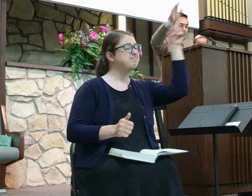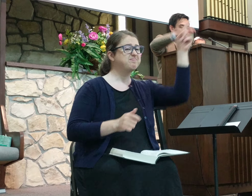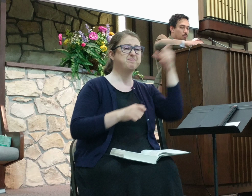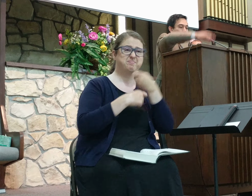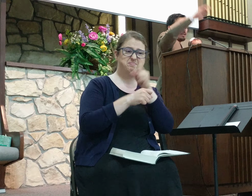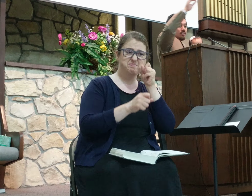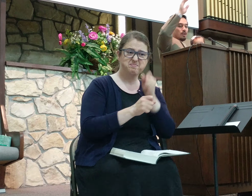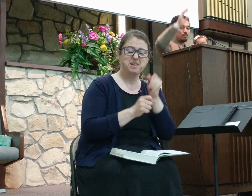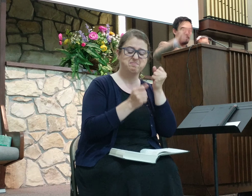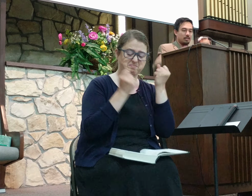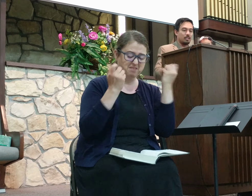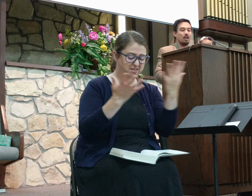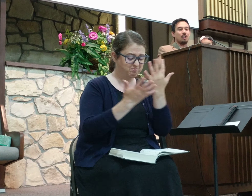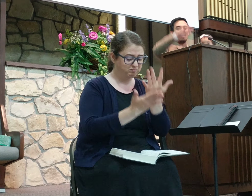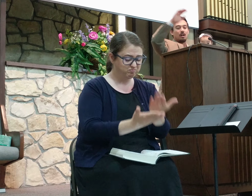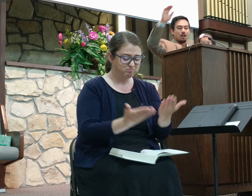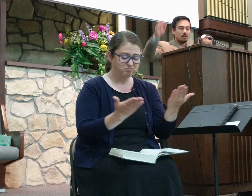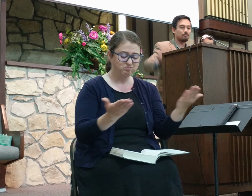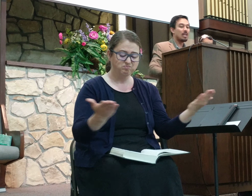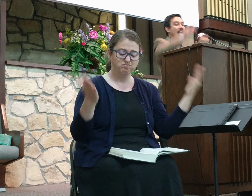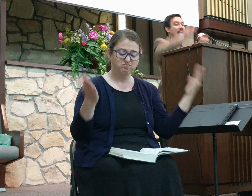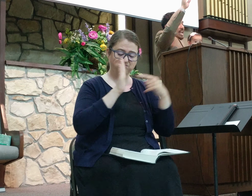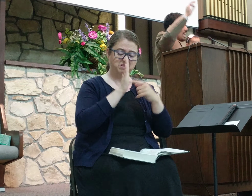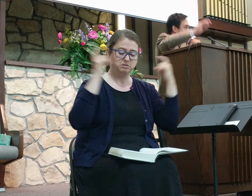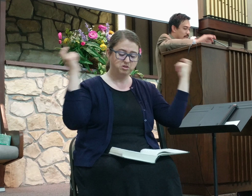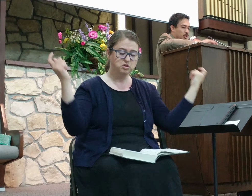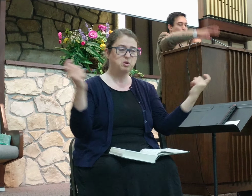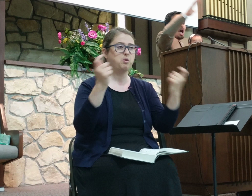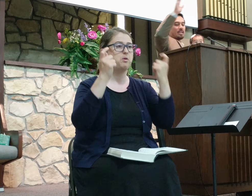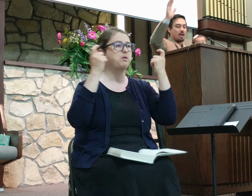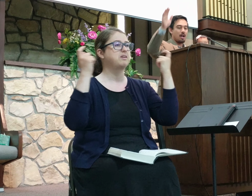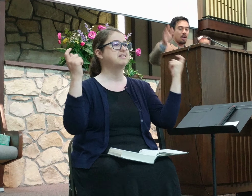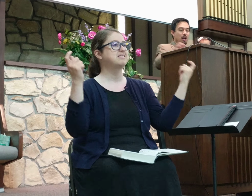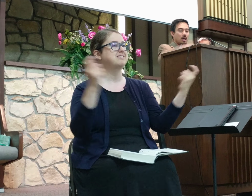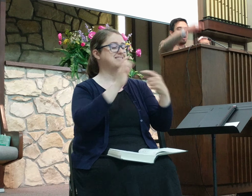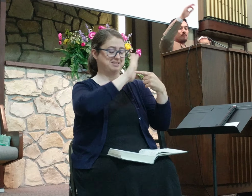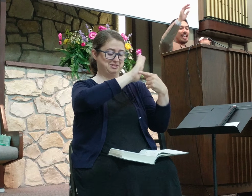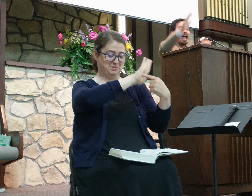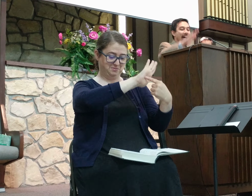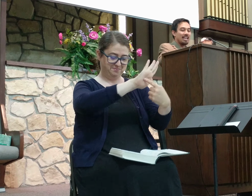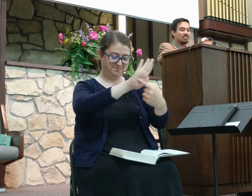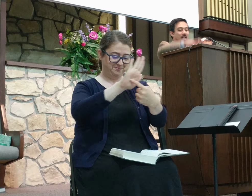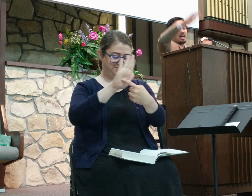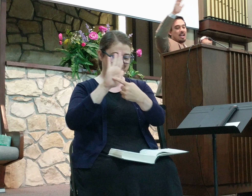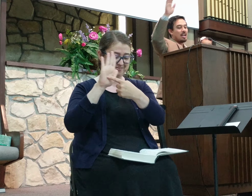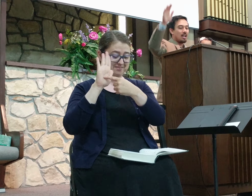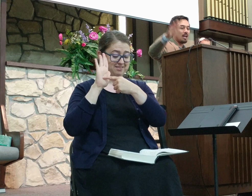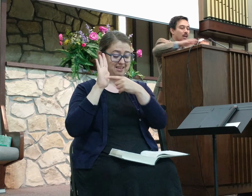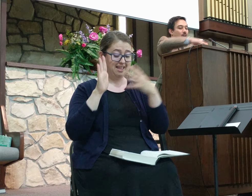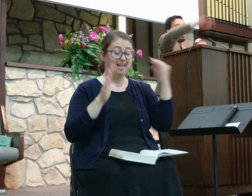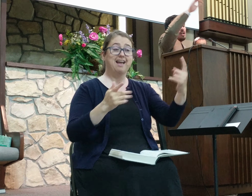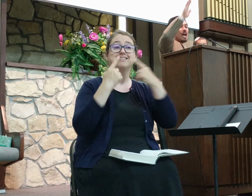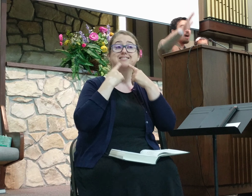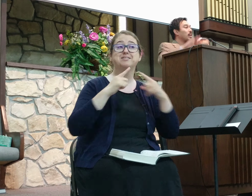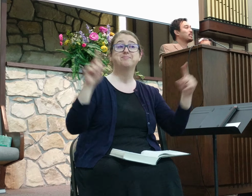let's put His in the tomb, and tell